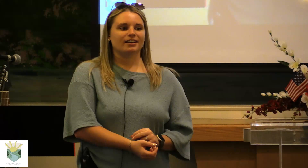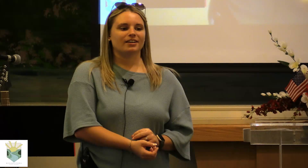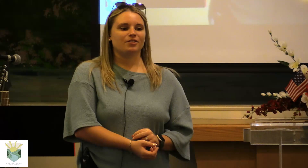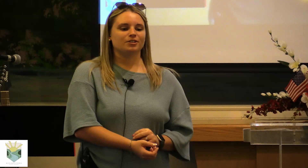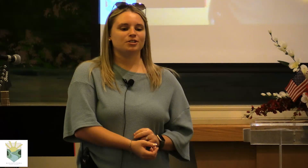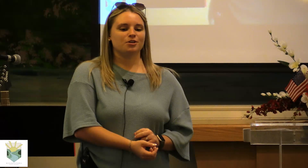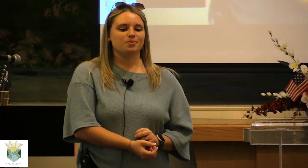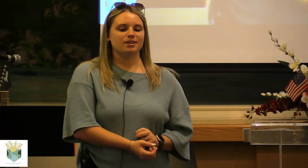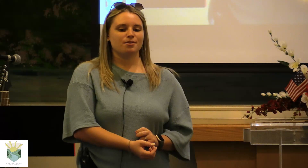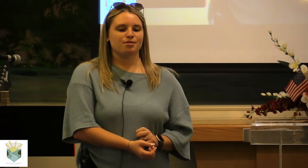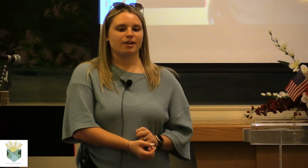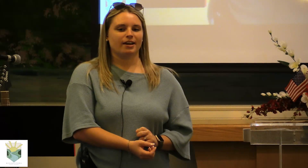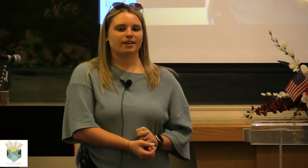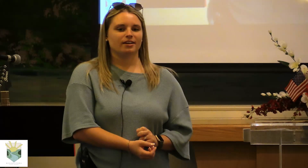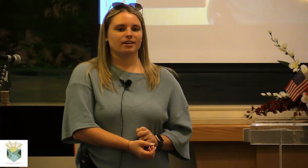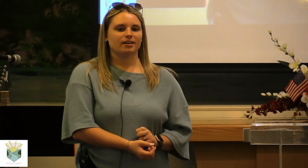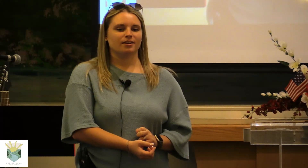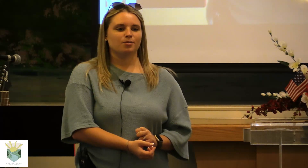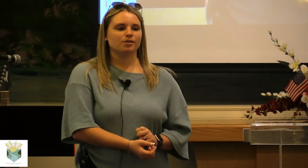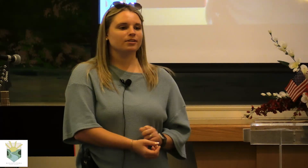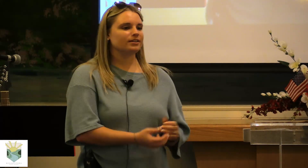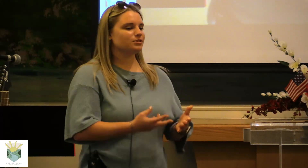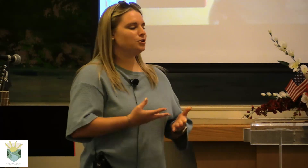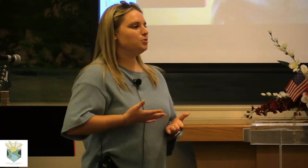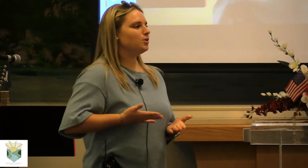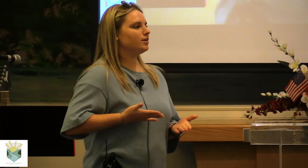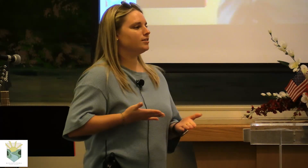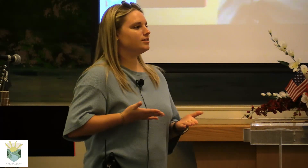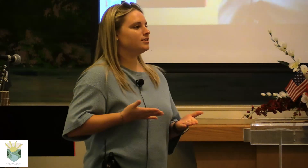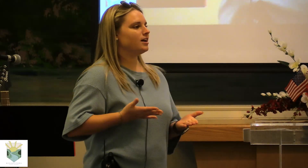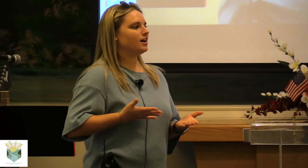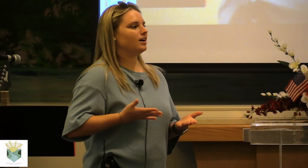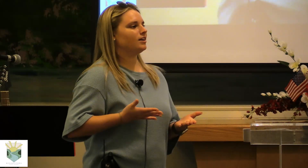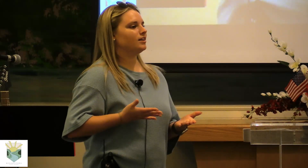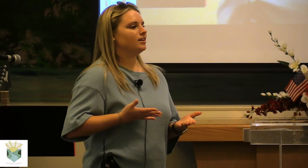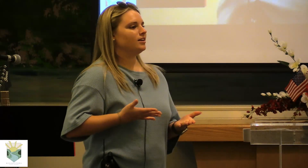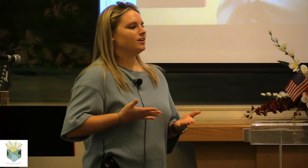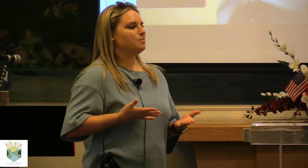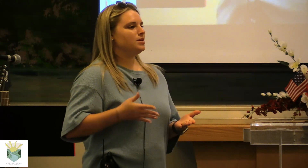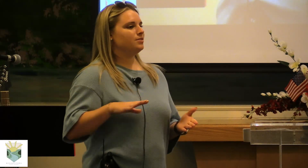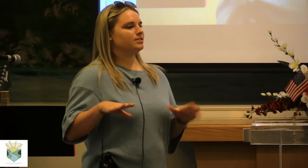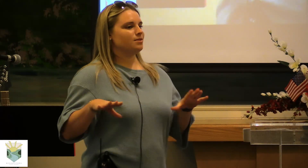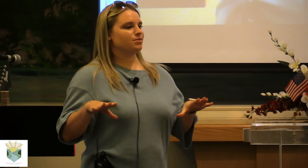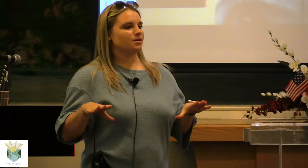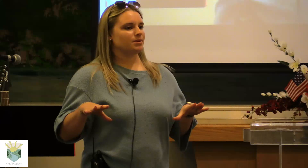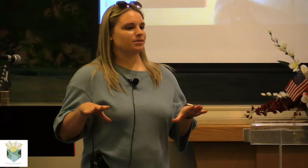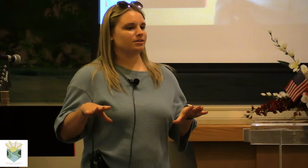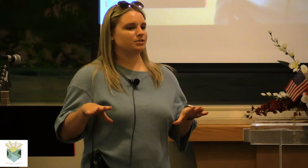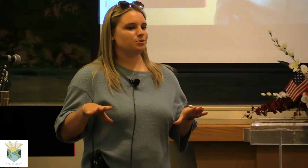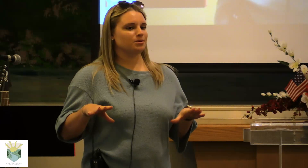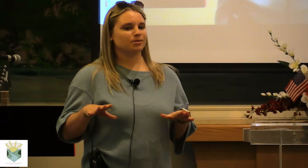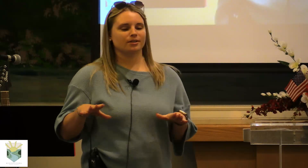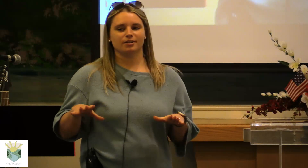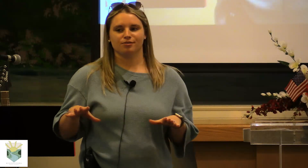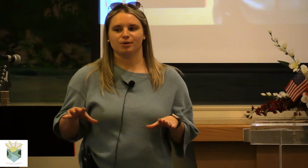there's so many, like, what are like two words that mean the same thing, but they're two completely different